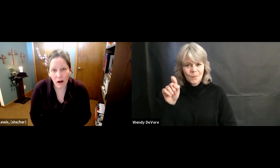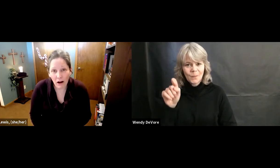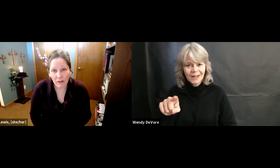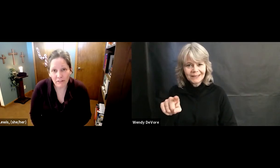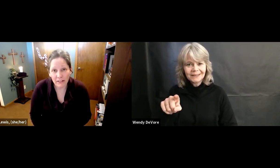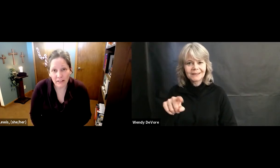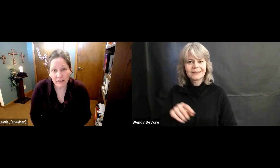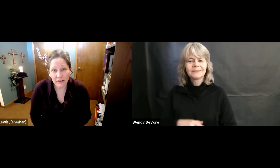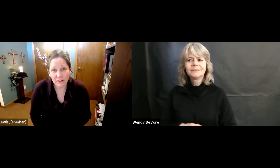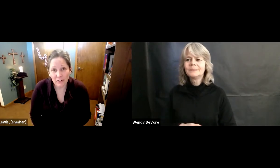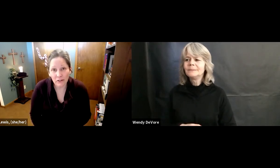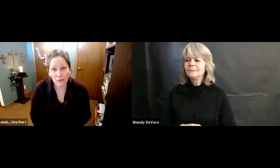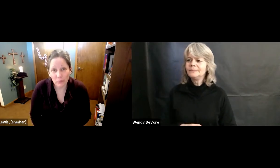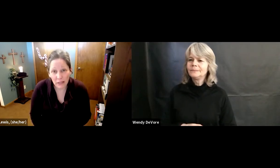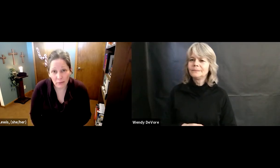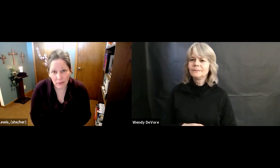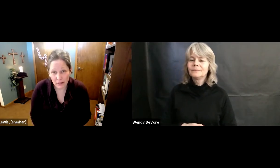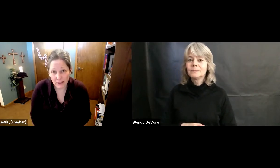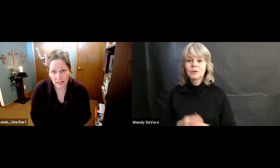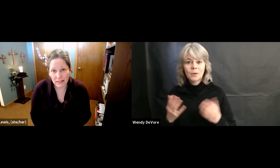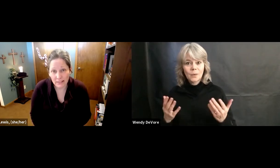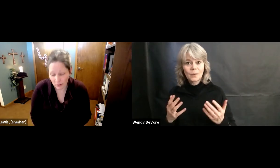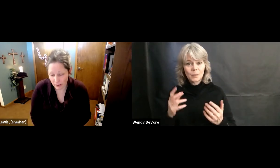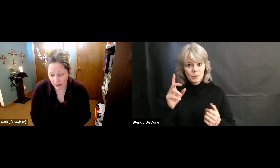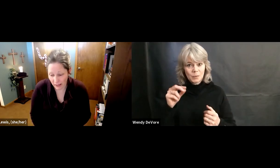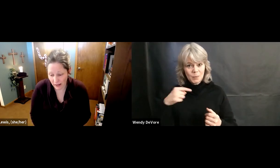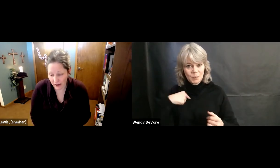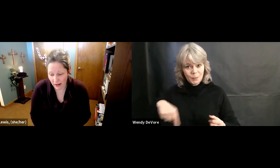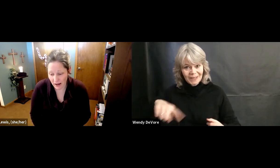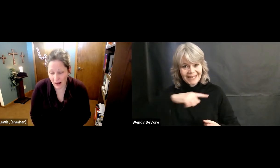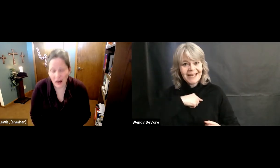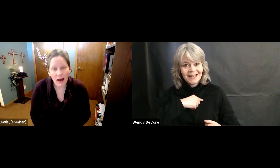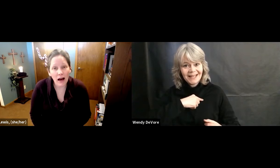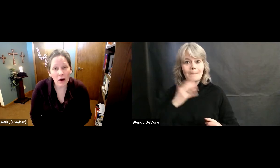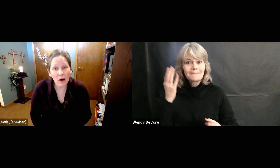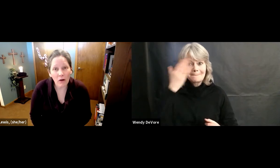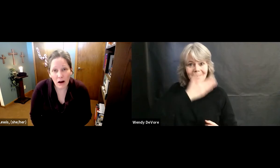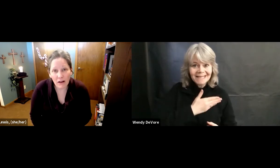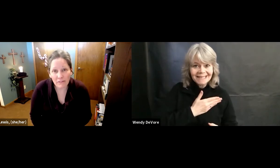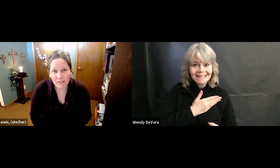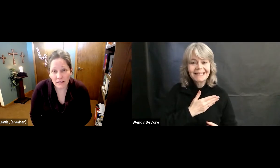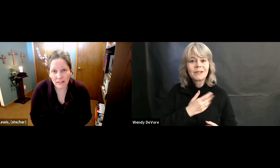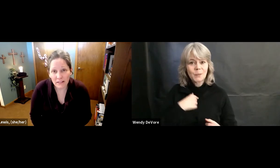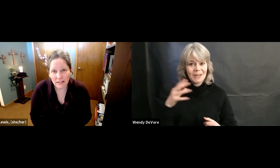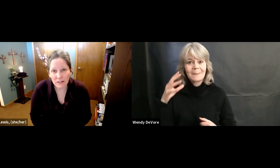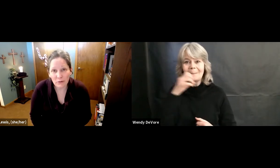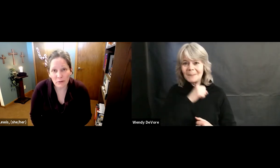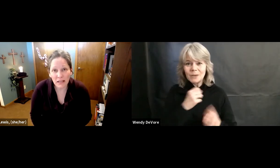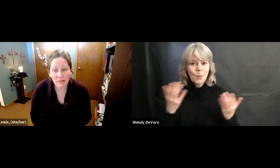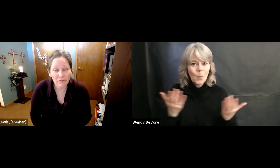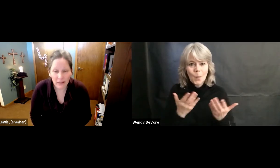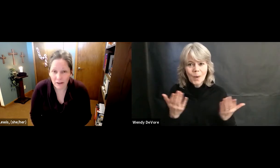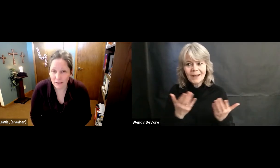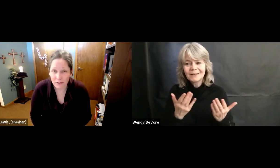How often do we miss celebrating? How often do